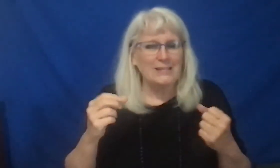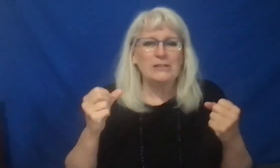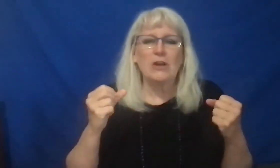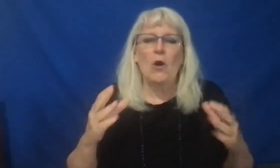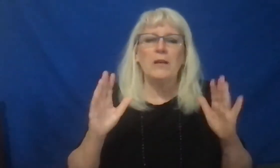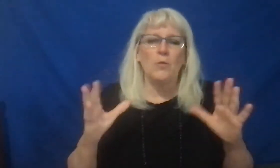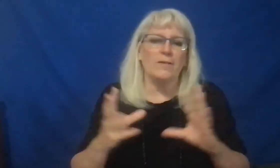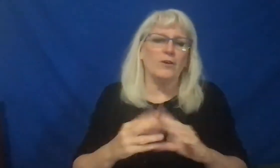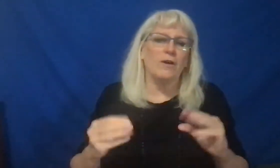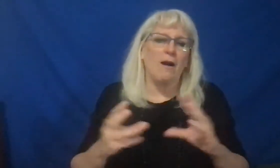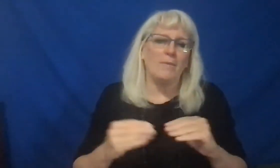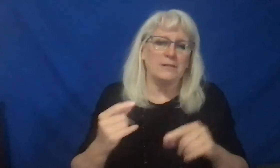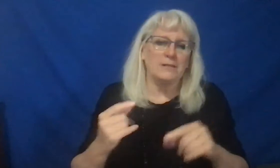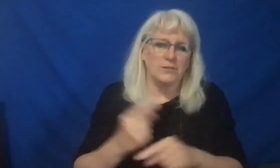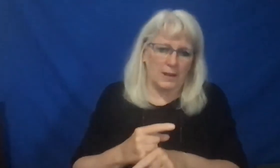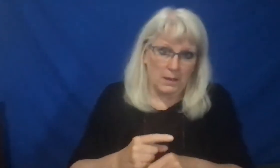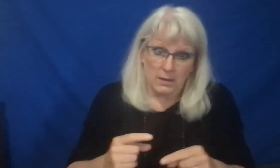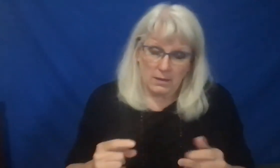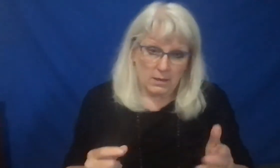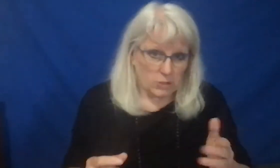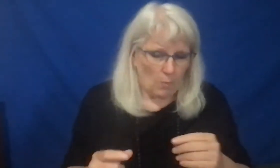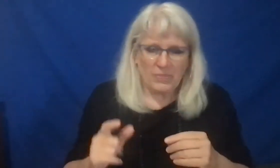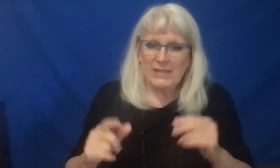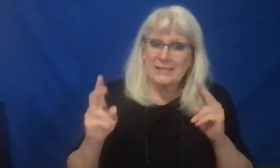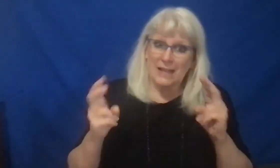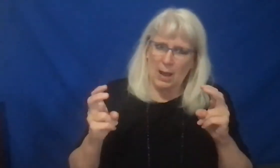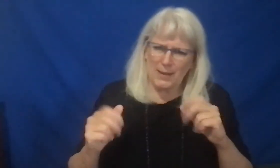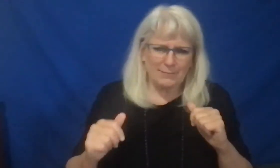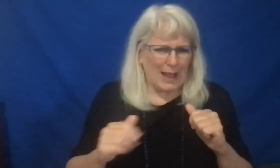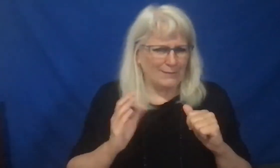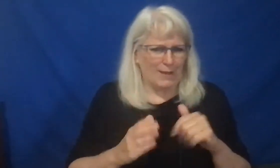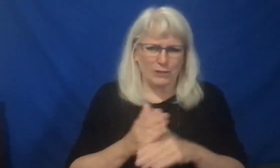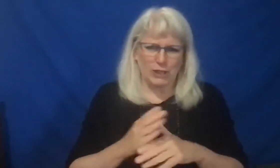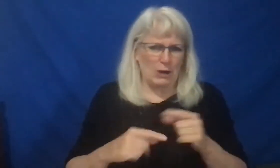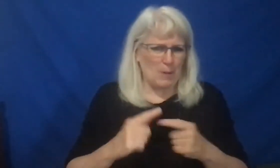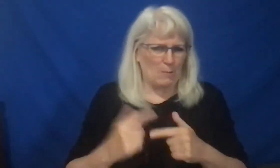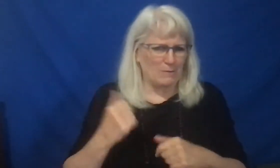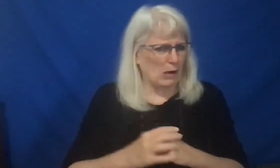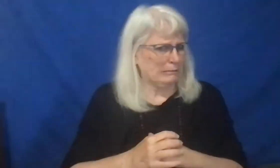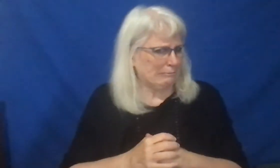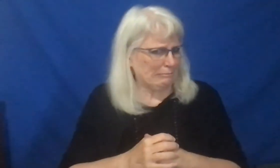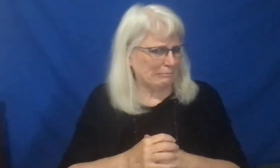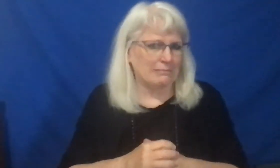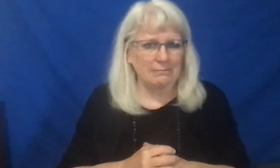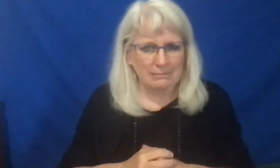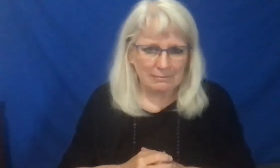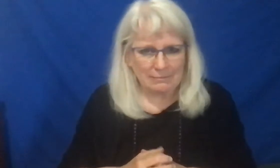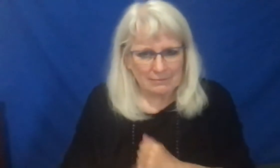my best to share on a topic I've never really shared on. So I'm not any type of expert in general